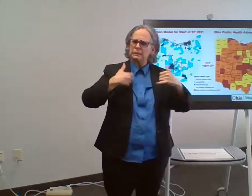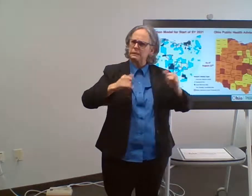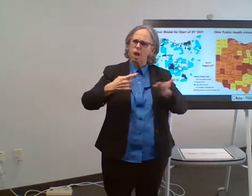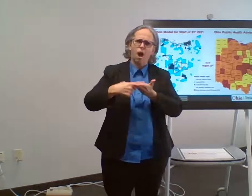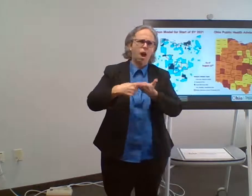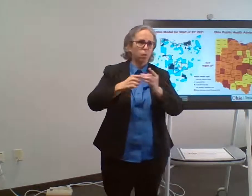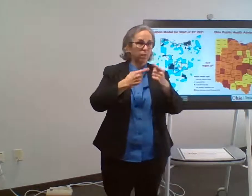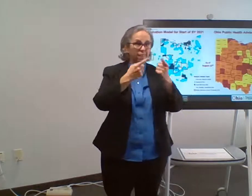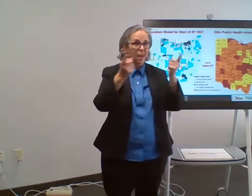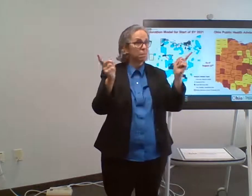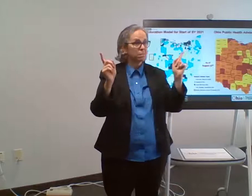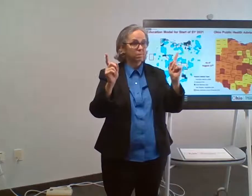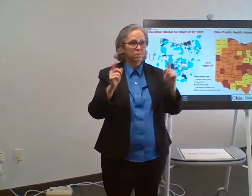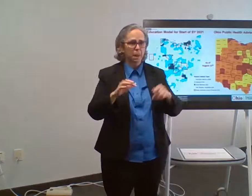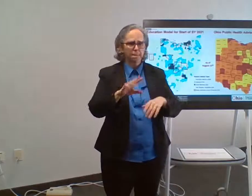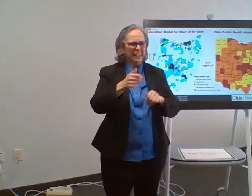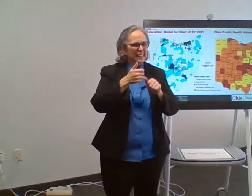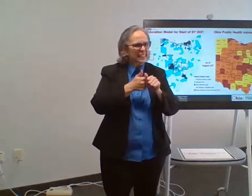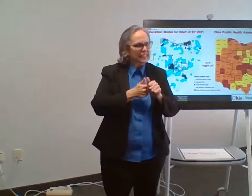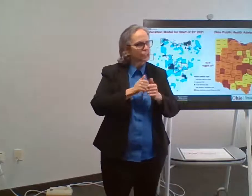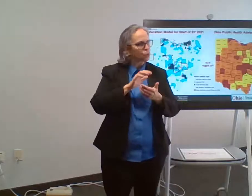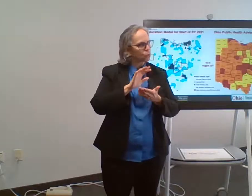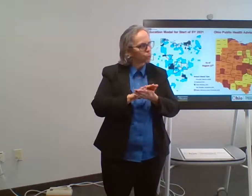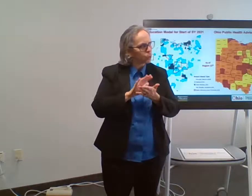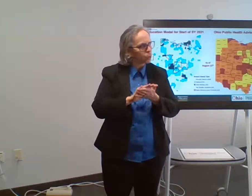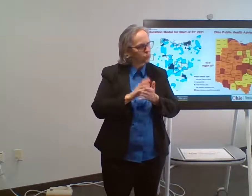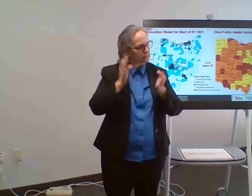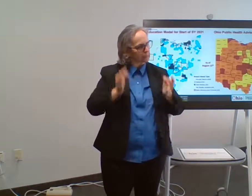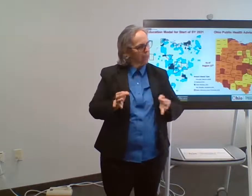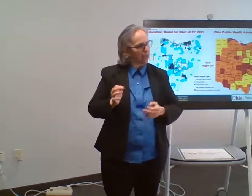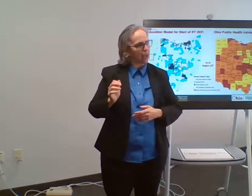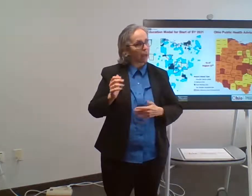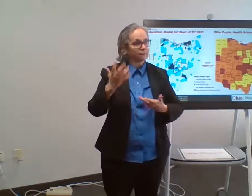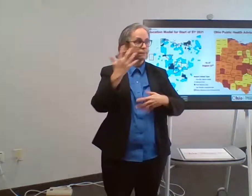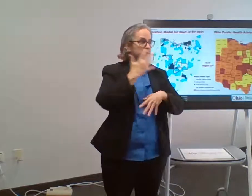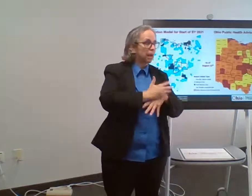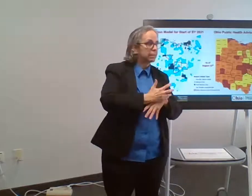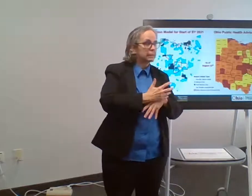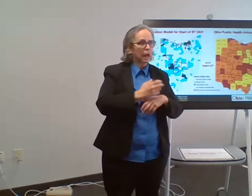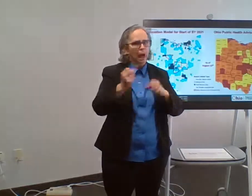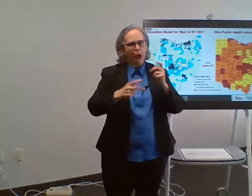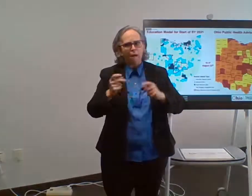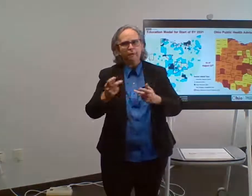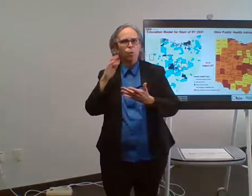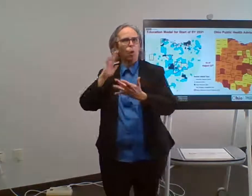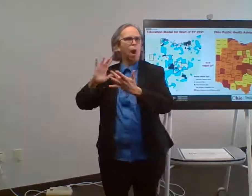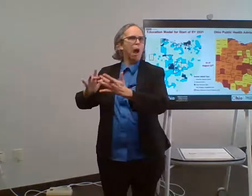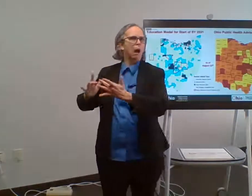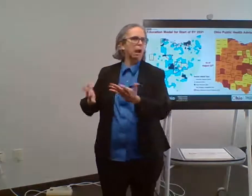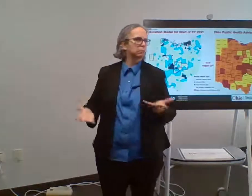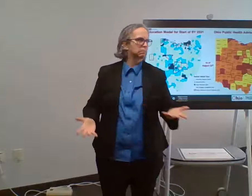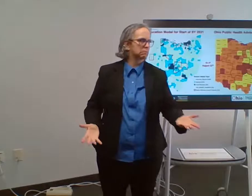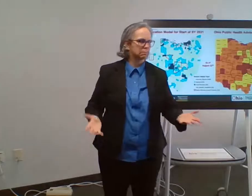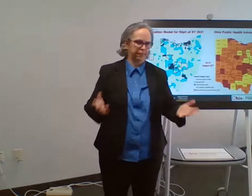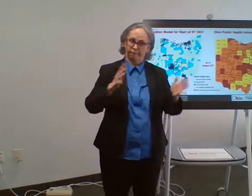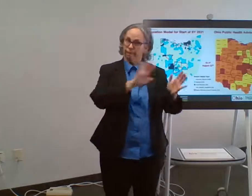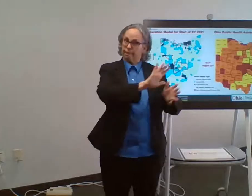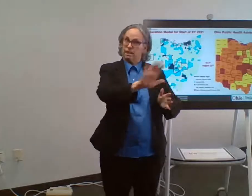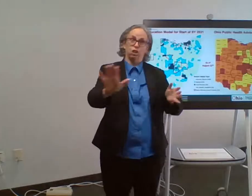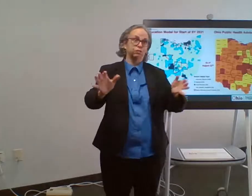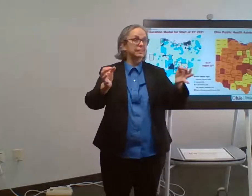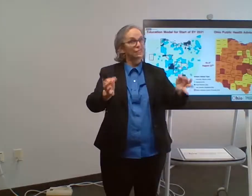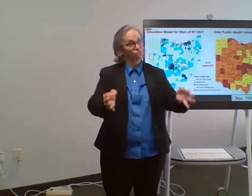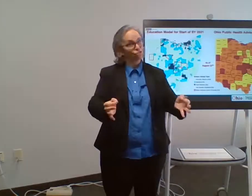its own decision about whether to come back and which way to come back. we've had a